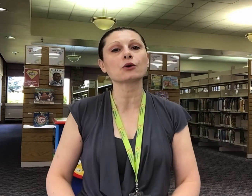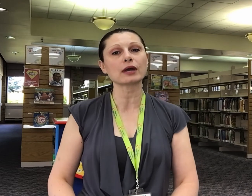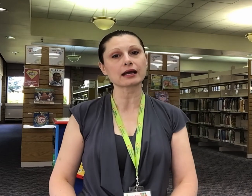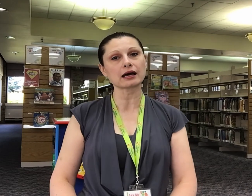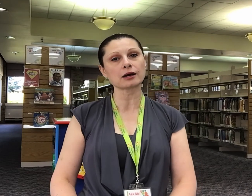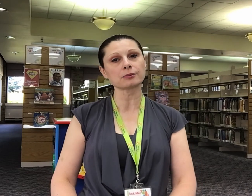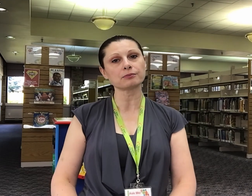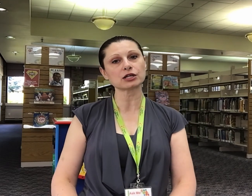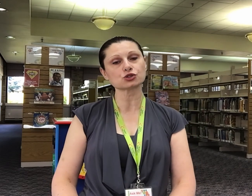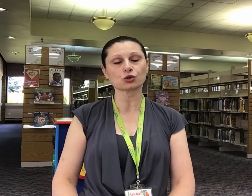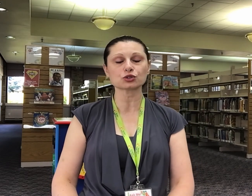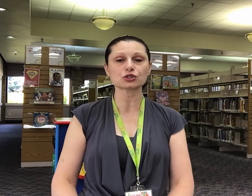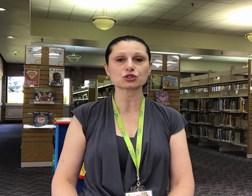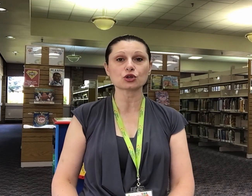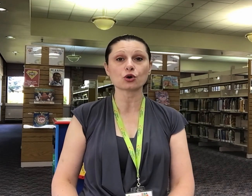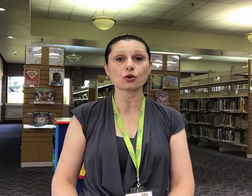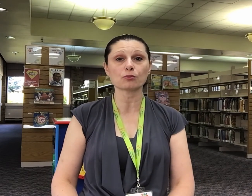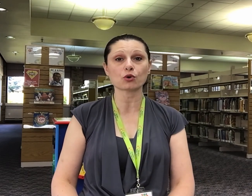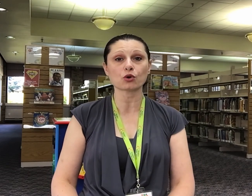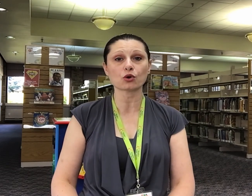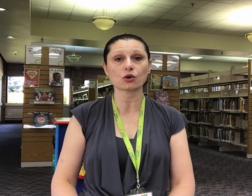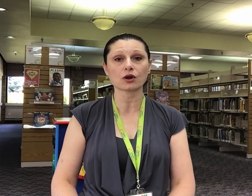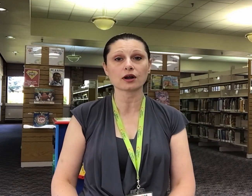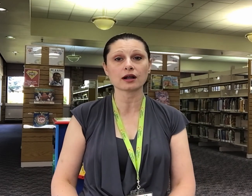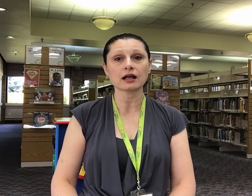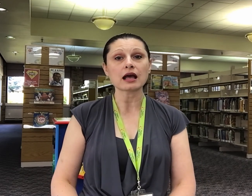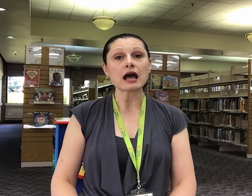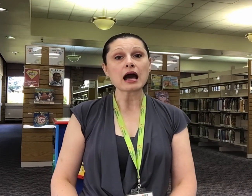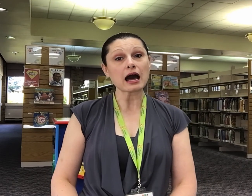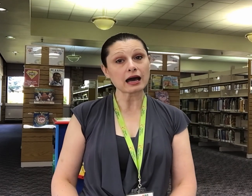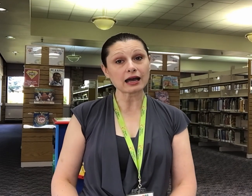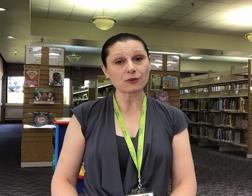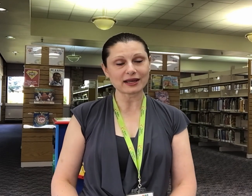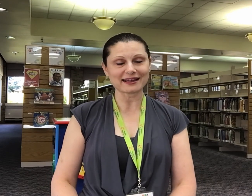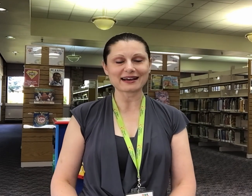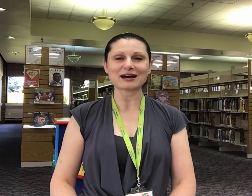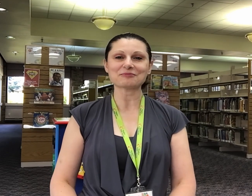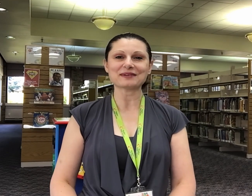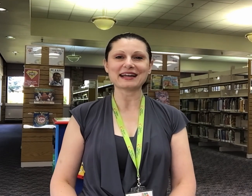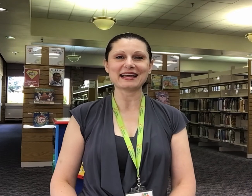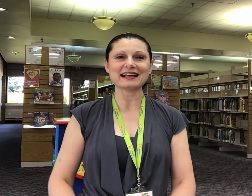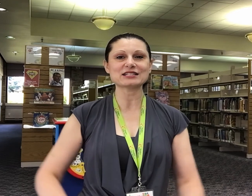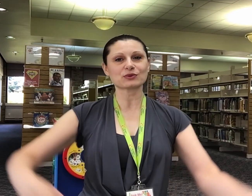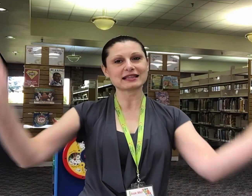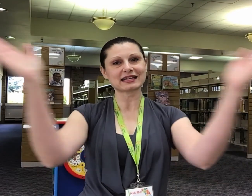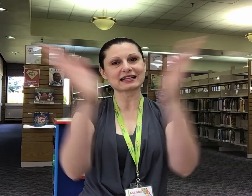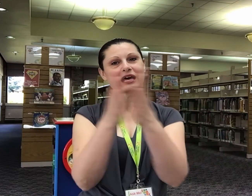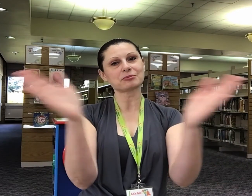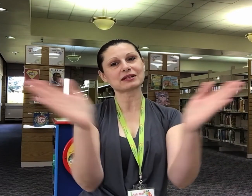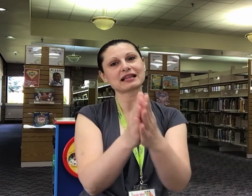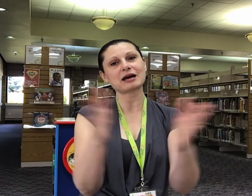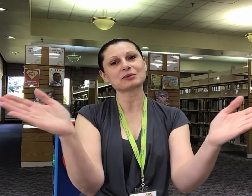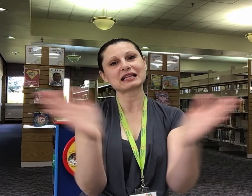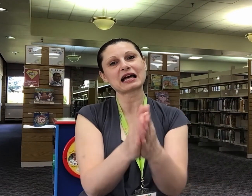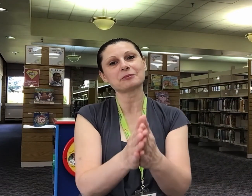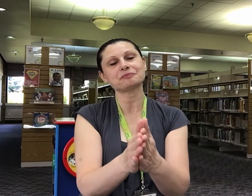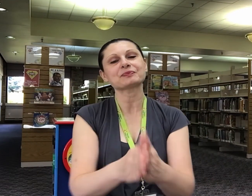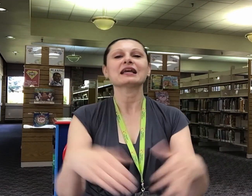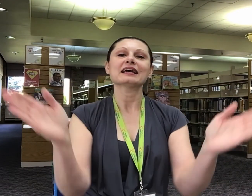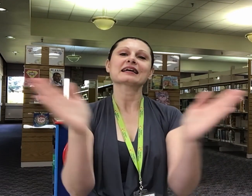wake up my shoulders no more. I wake up my hands with a clap, clap, clap,